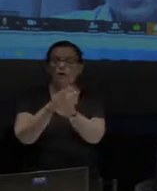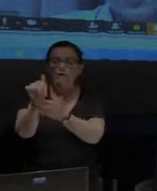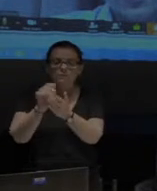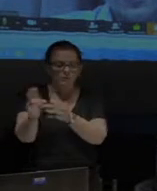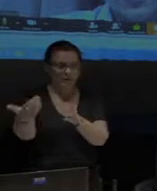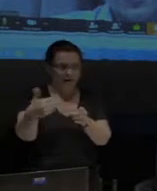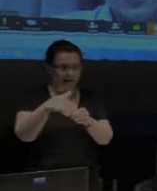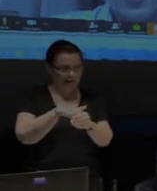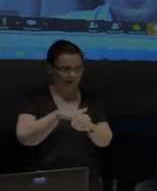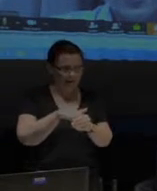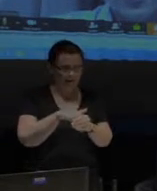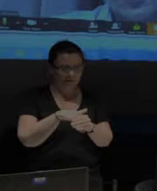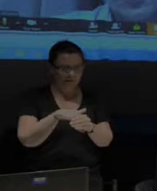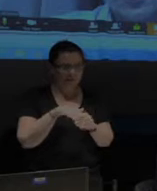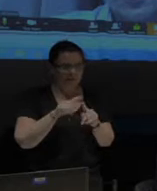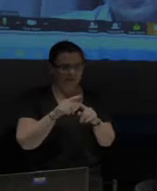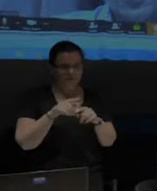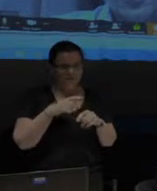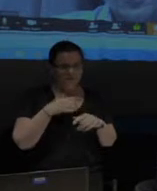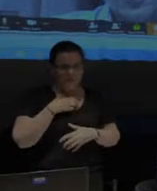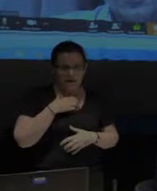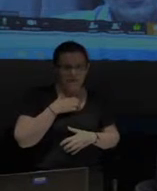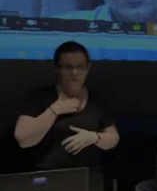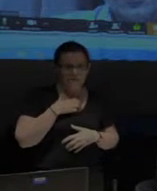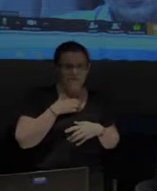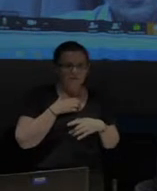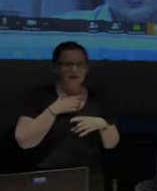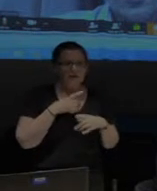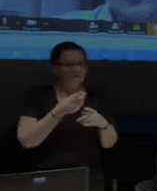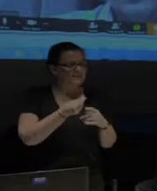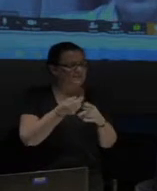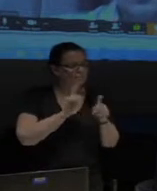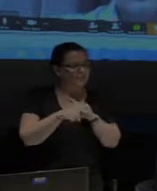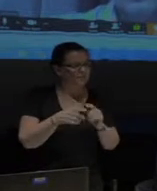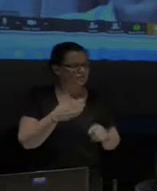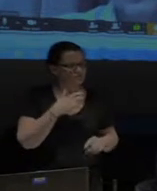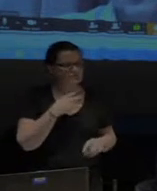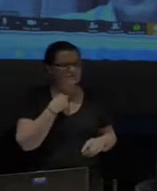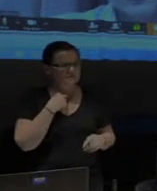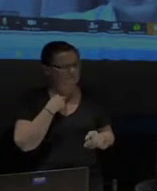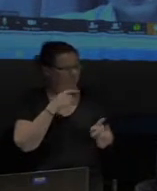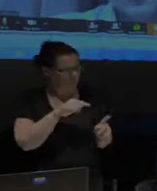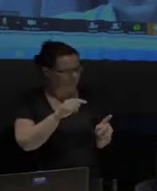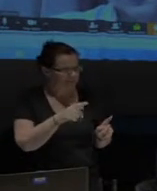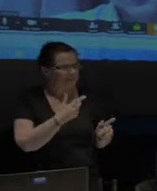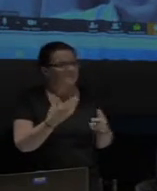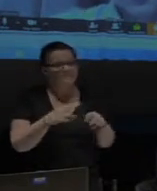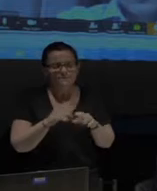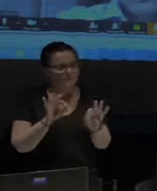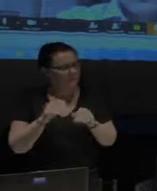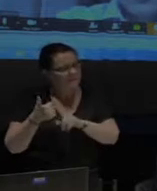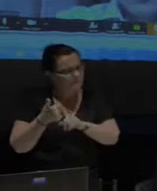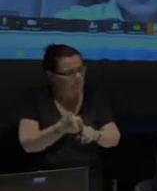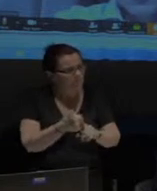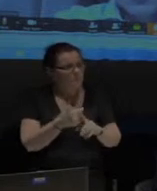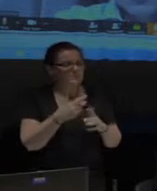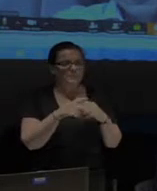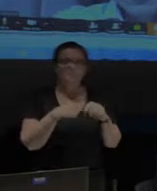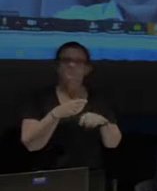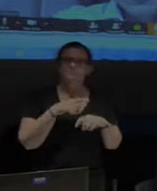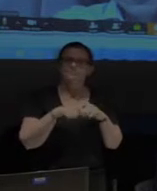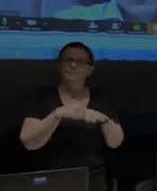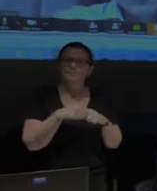unfortunately, you get quite disappointing reactions at first if that's done in the wrong way or not supported in some sort of inclusive way. So that this